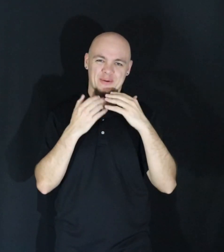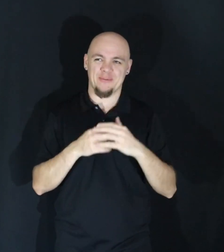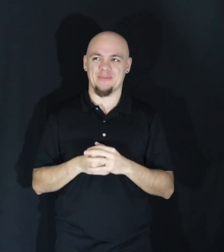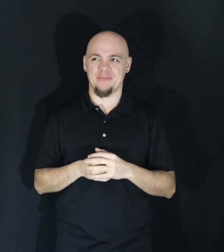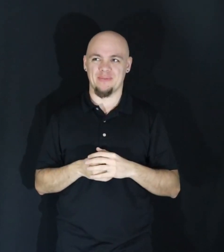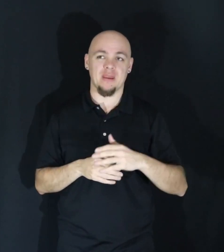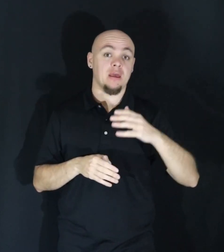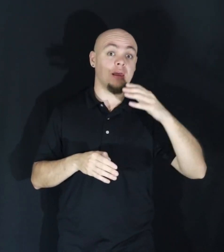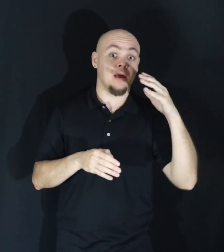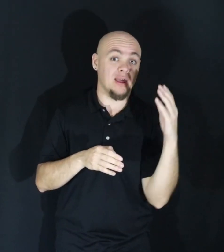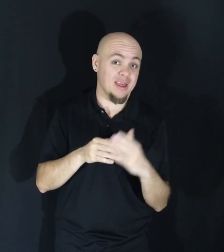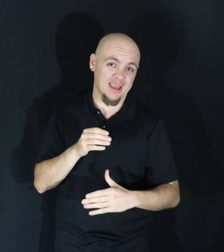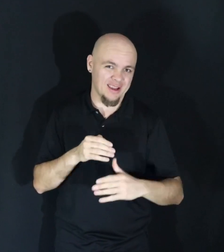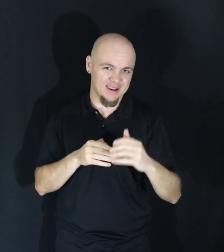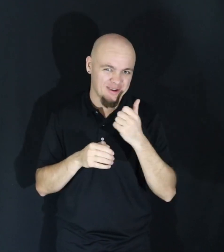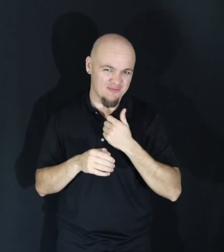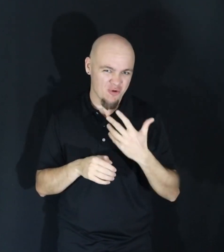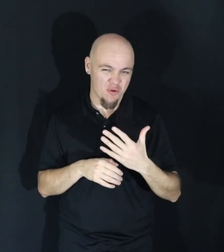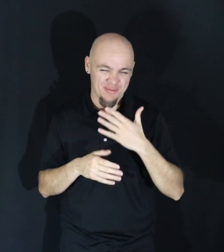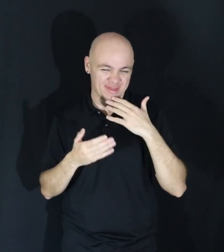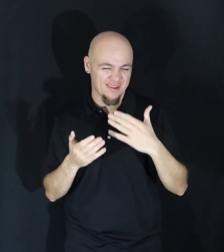End the poem, thank you.